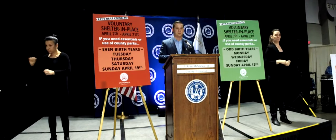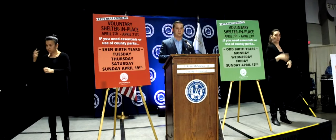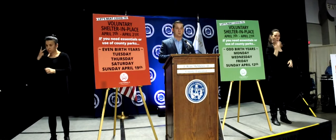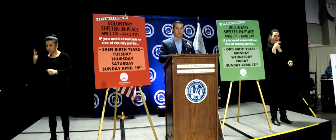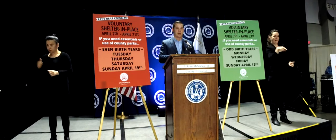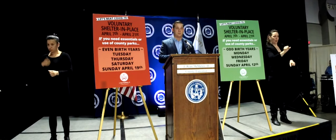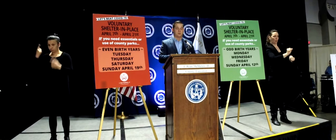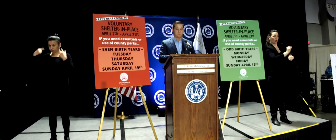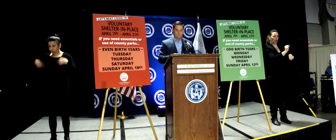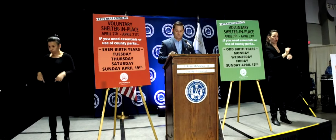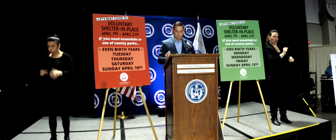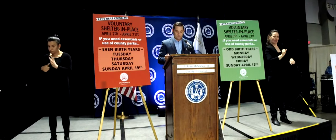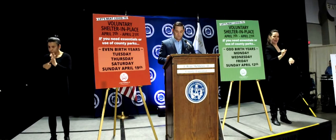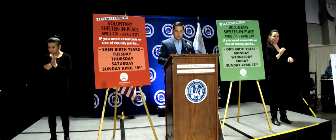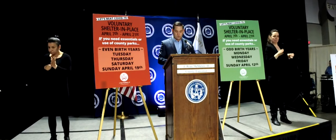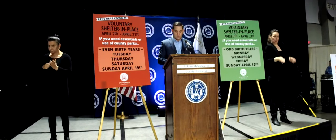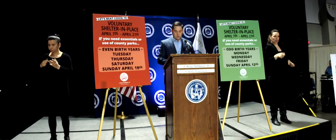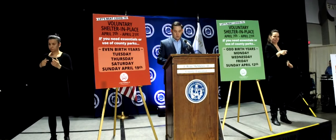your symptoms if you're shopping there.